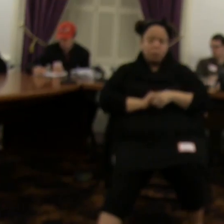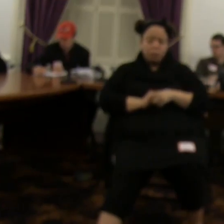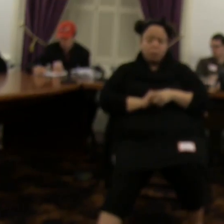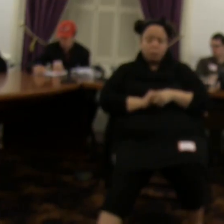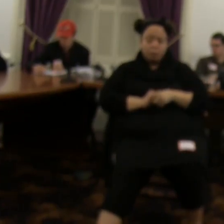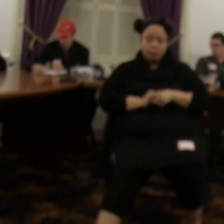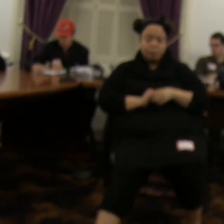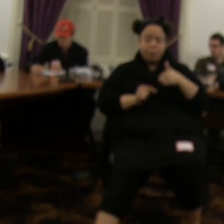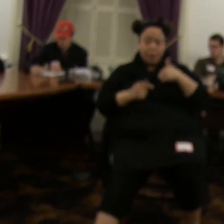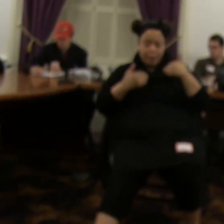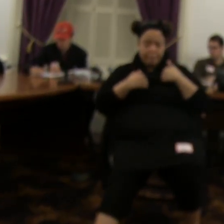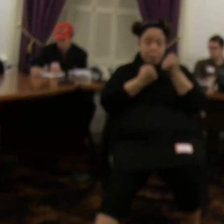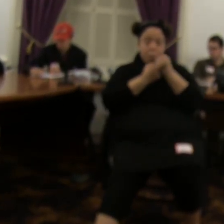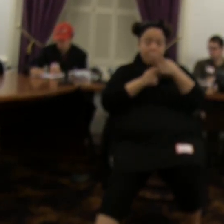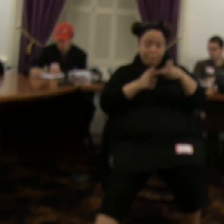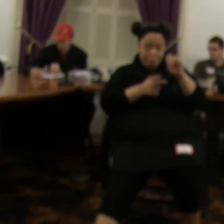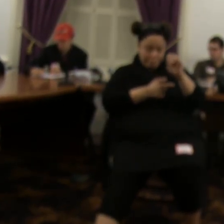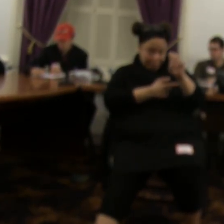support through